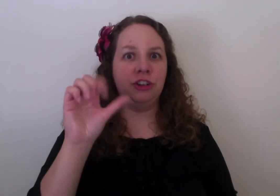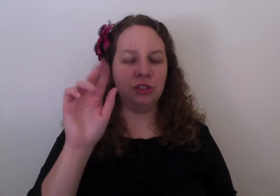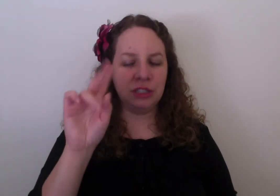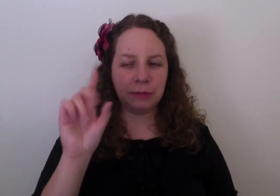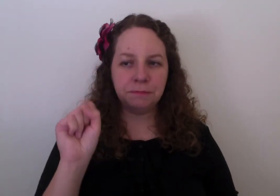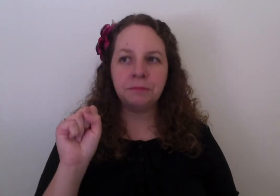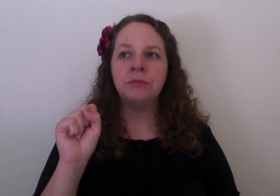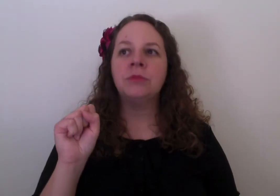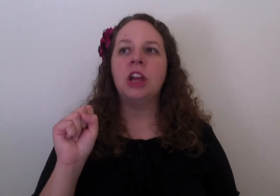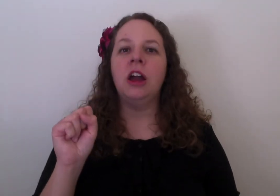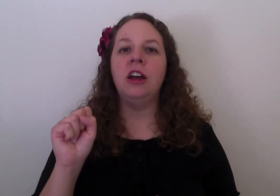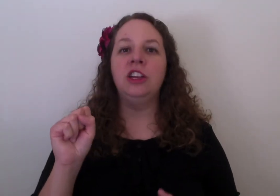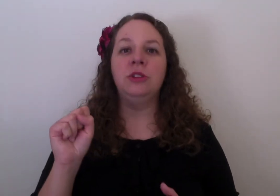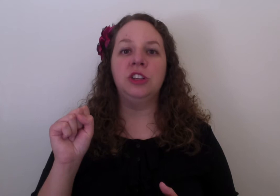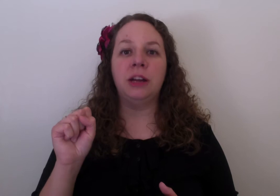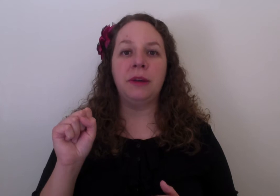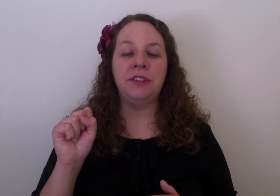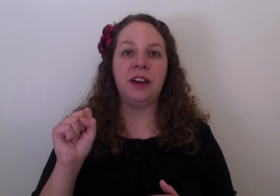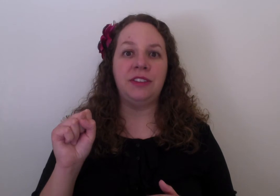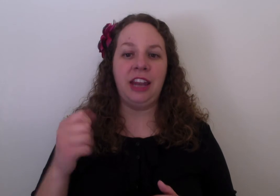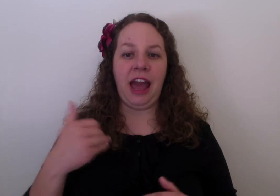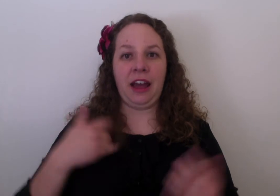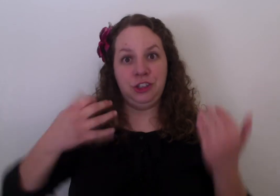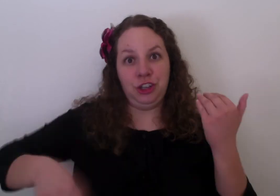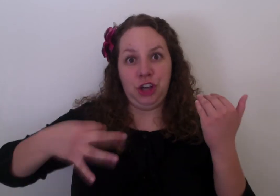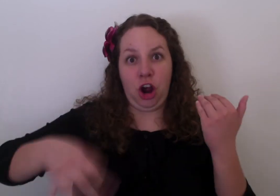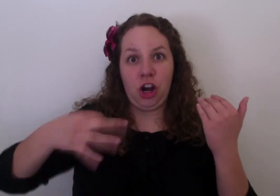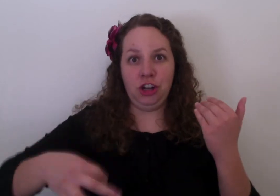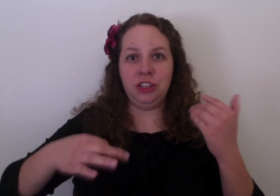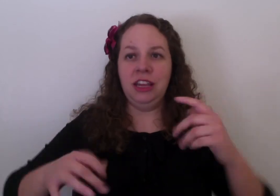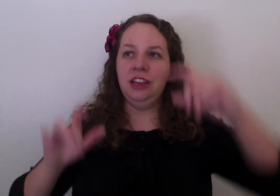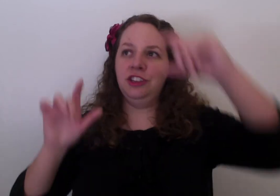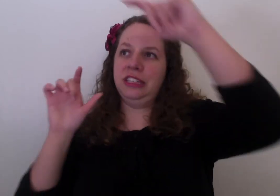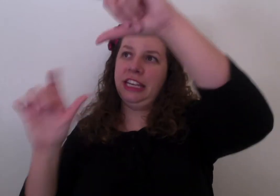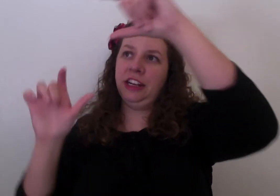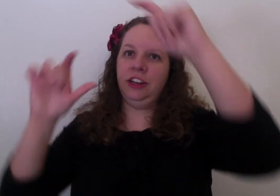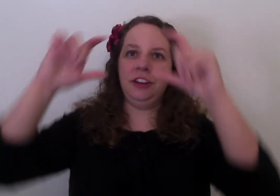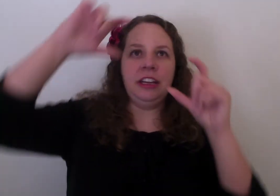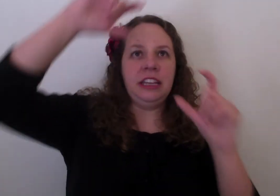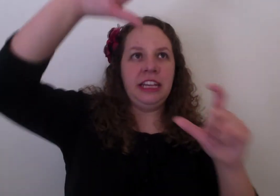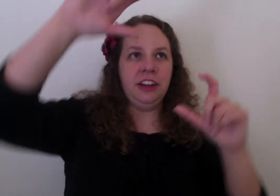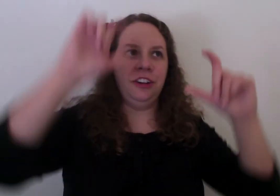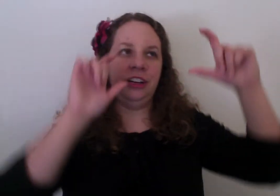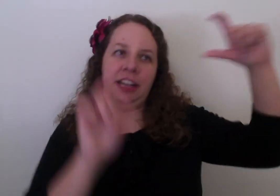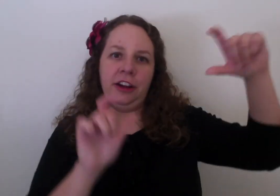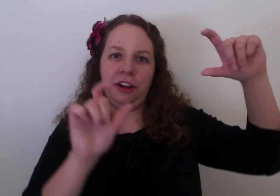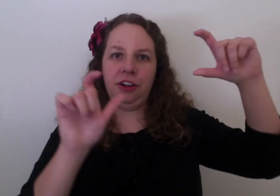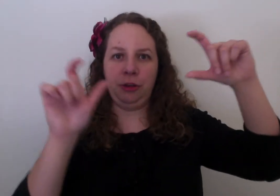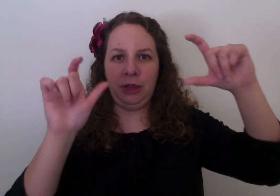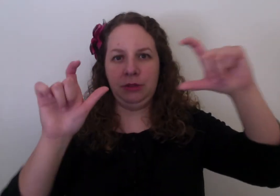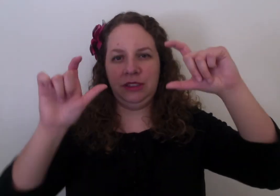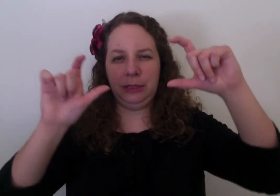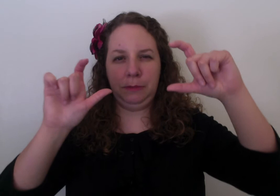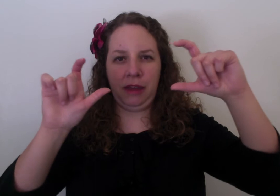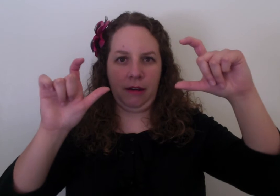records. You could talk about the fact that it has guitars just here and here and here. You'll be using this bent